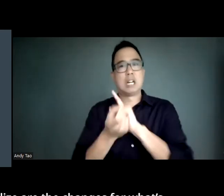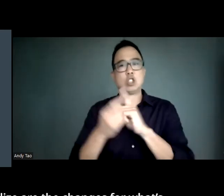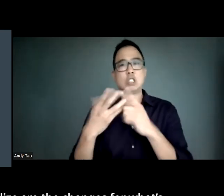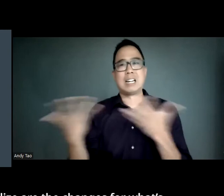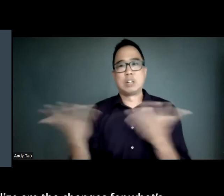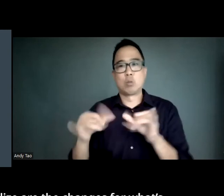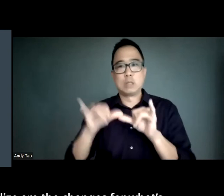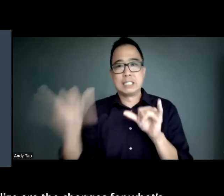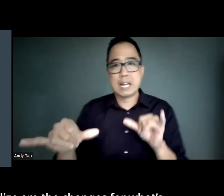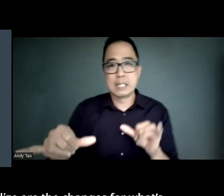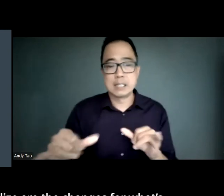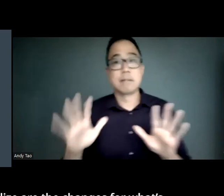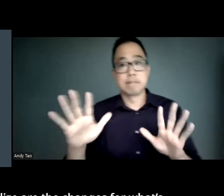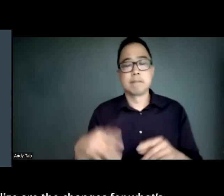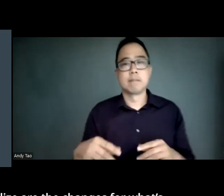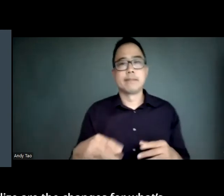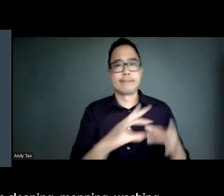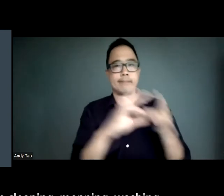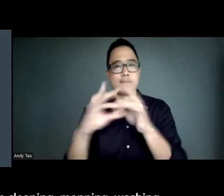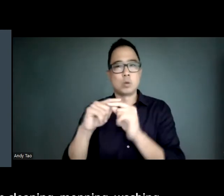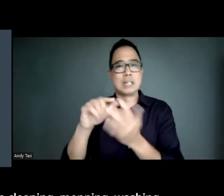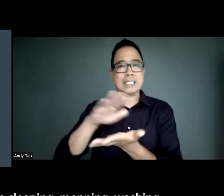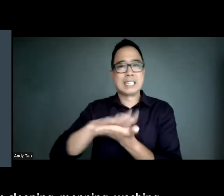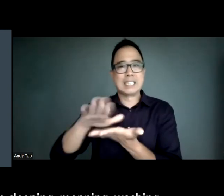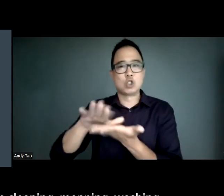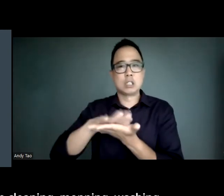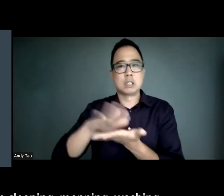And one thing that you may not realize that's changed, that's here to stay,